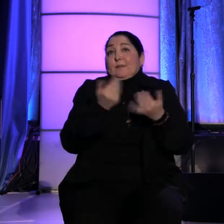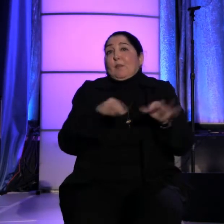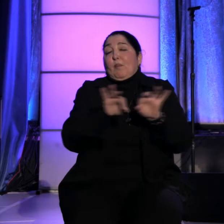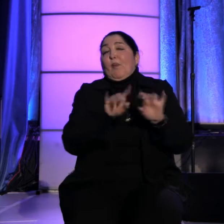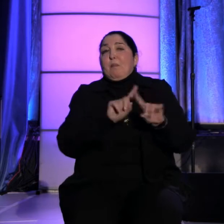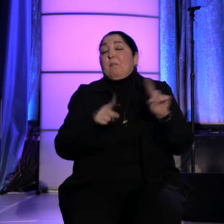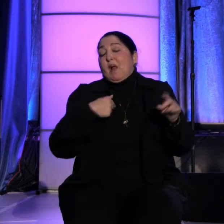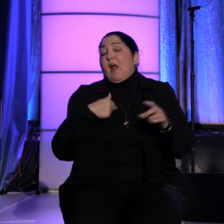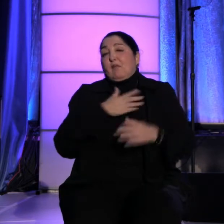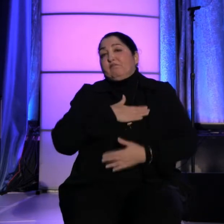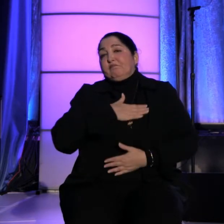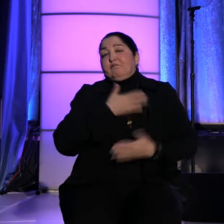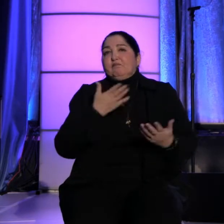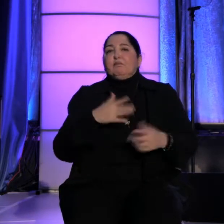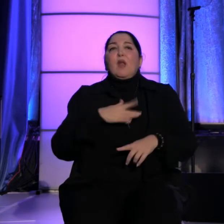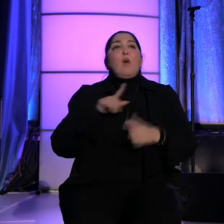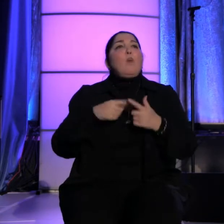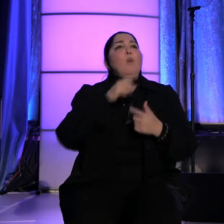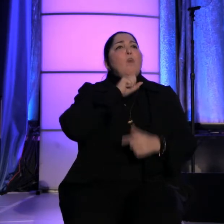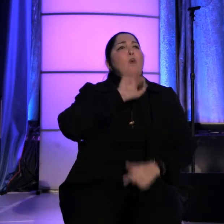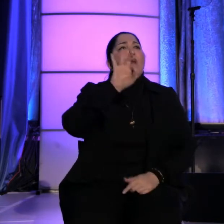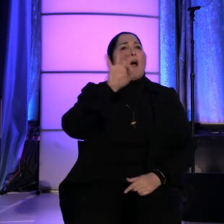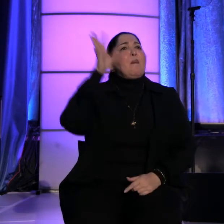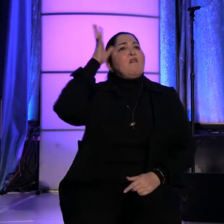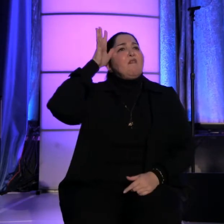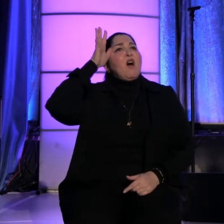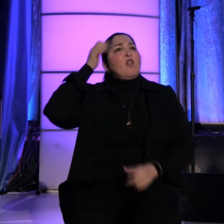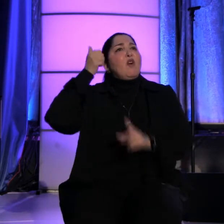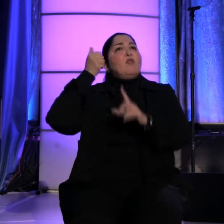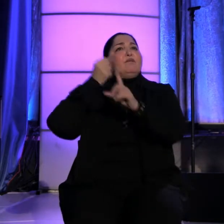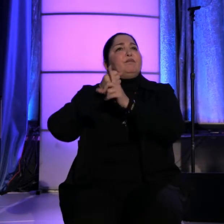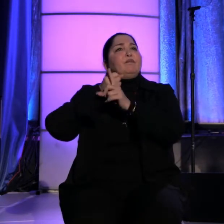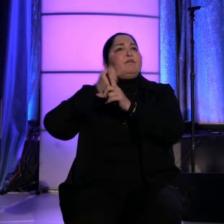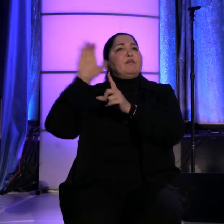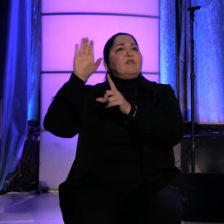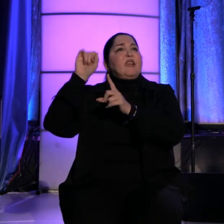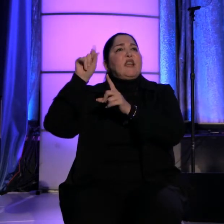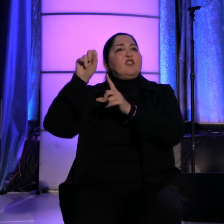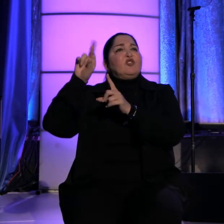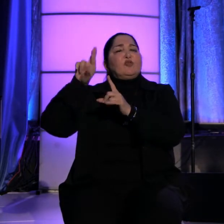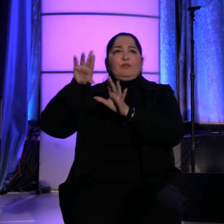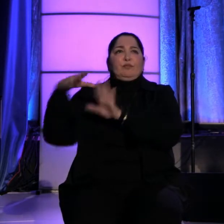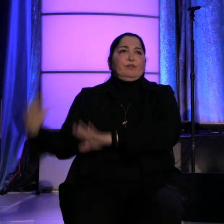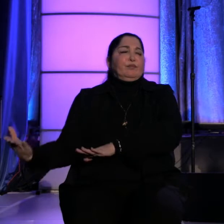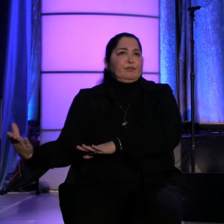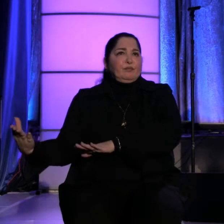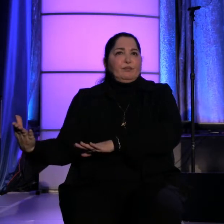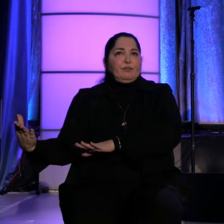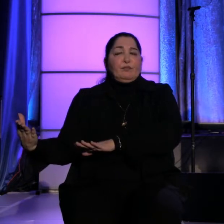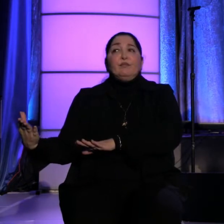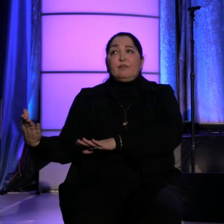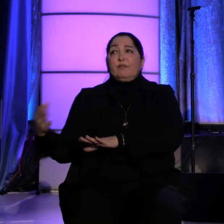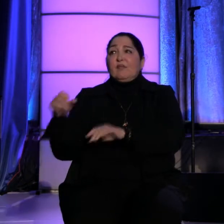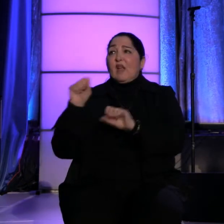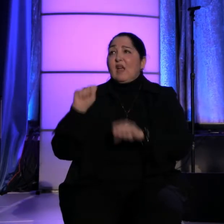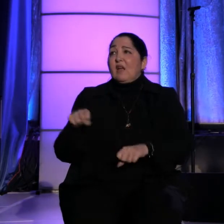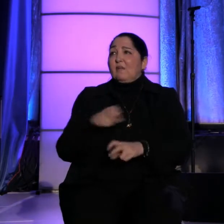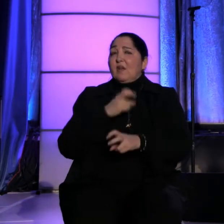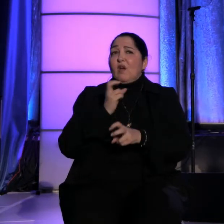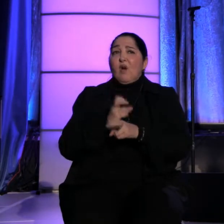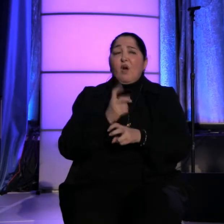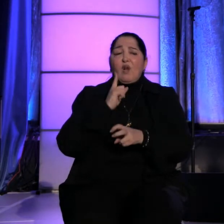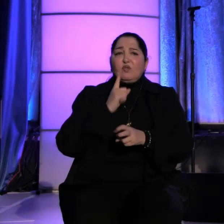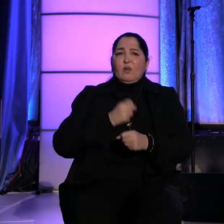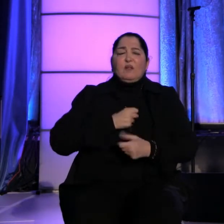I was 9, my father died of cancer. And that can be difficult for anybody to articulate the grief of losing a parent. But